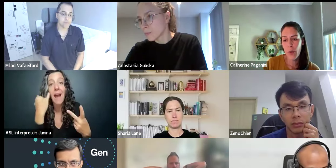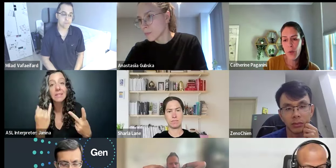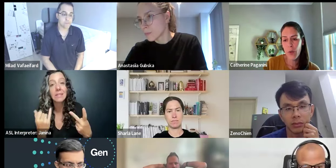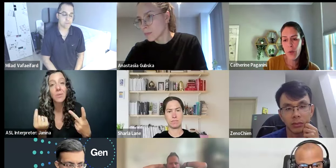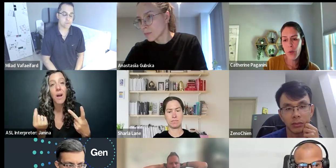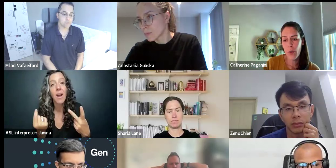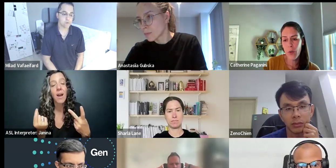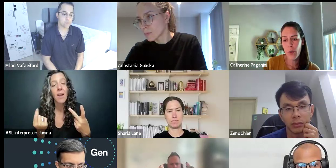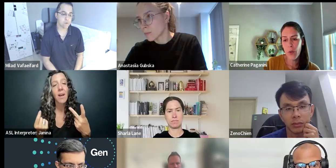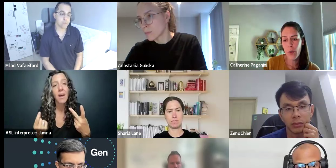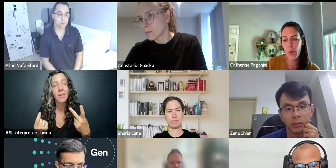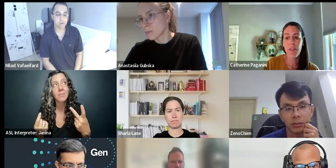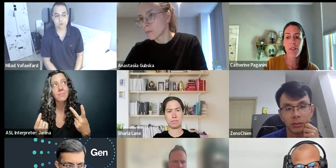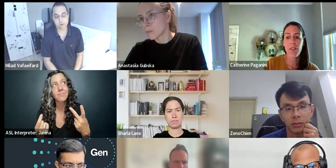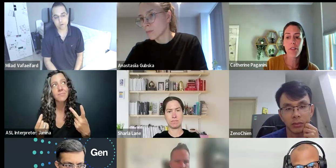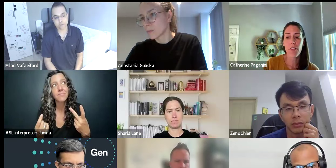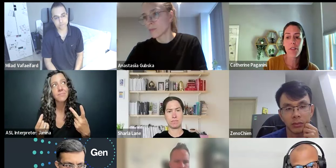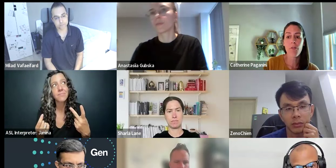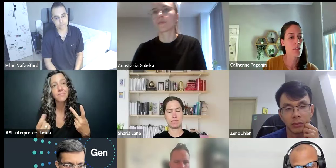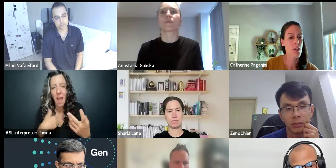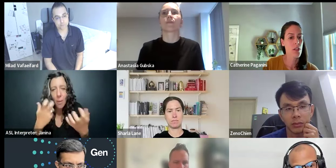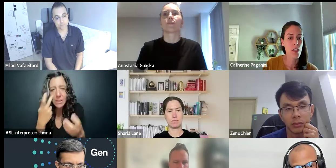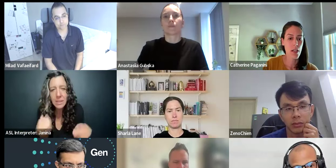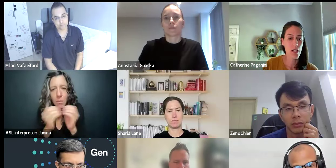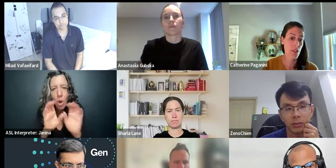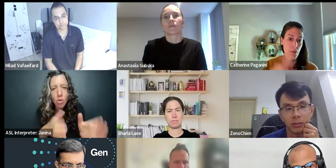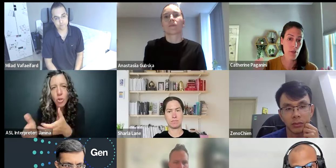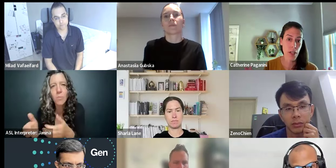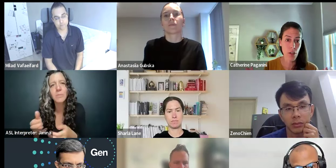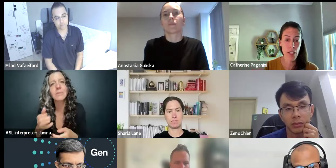to see more groups like the Deaf and Hard of Hearing for